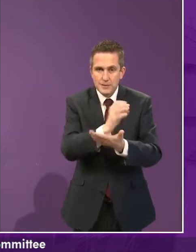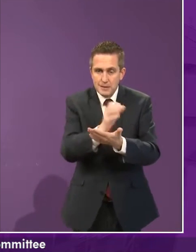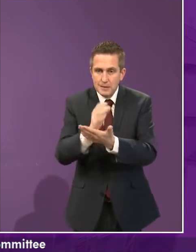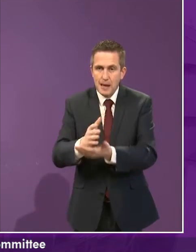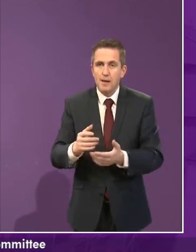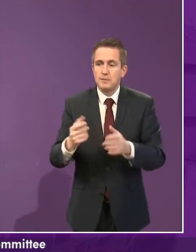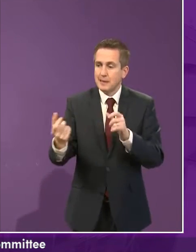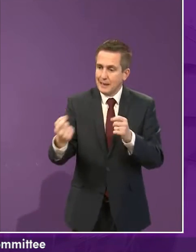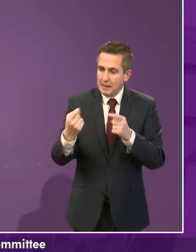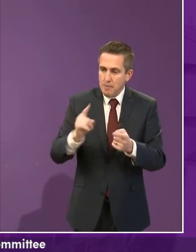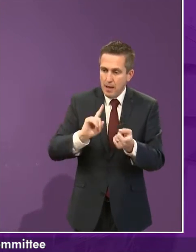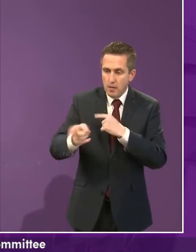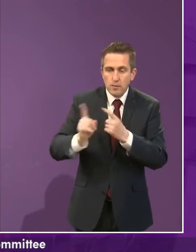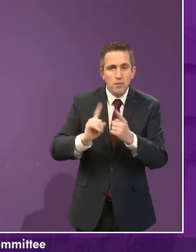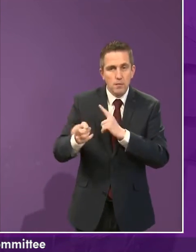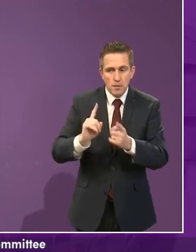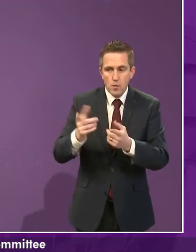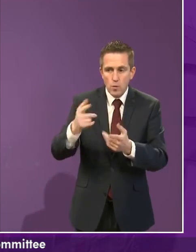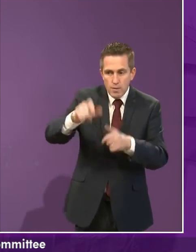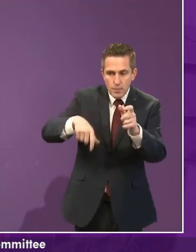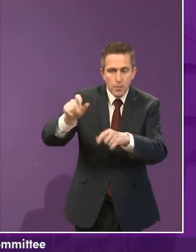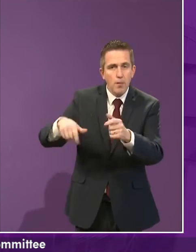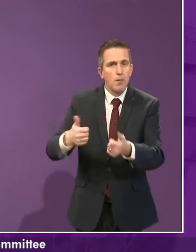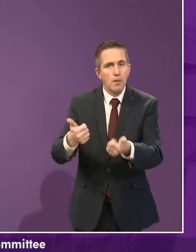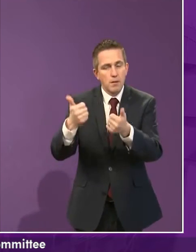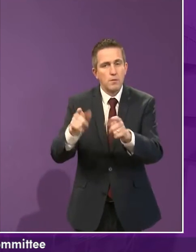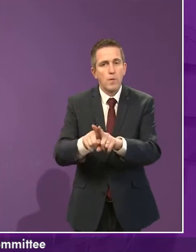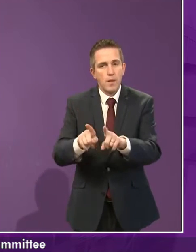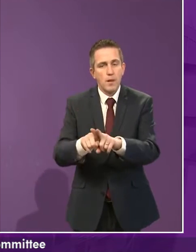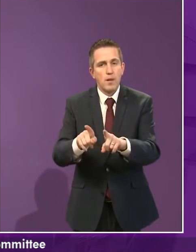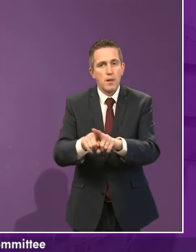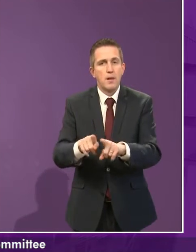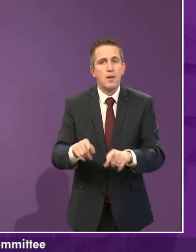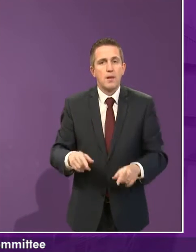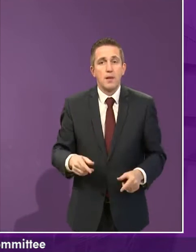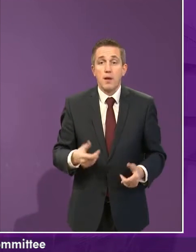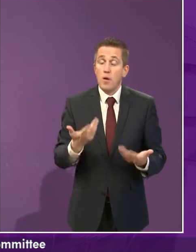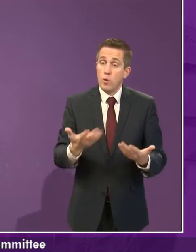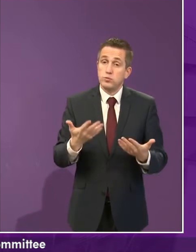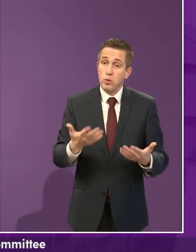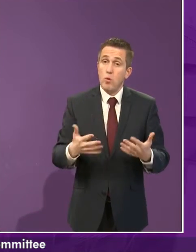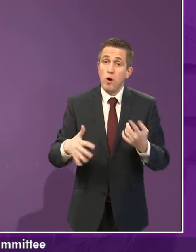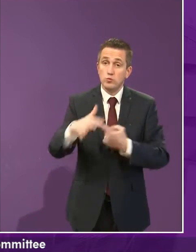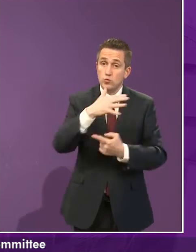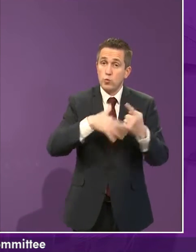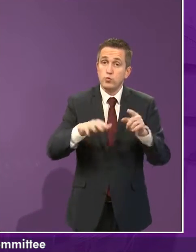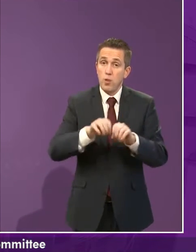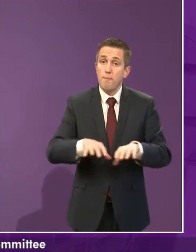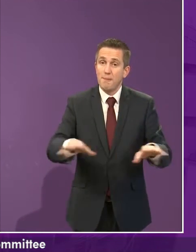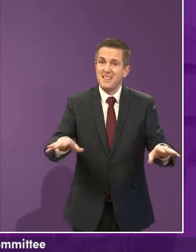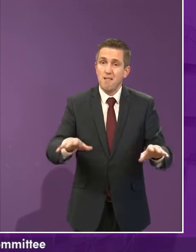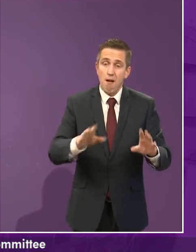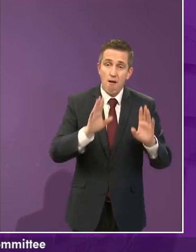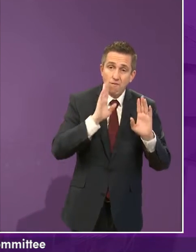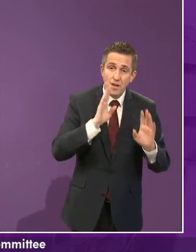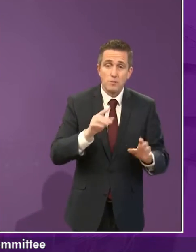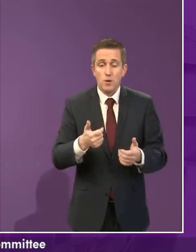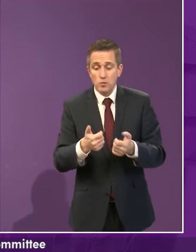Our Students' Association, I think there'd probably be a lot of discussion these days on social media